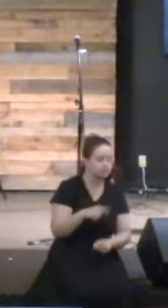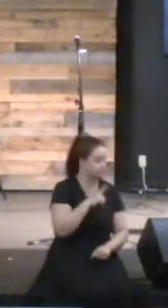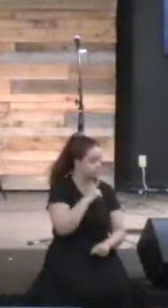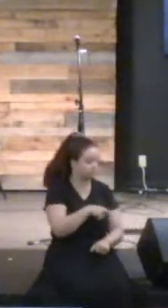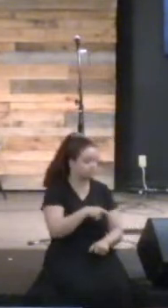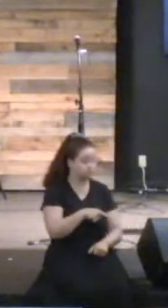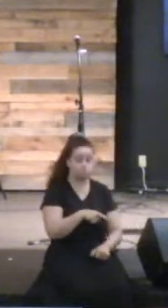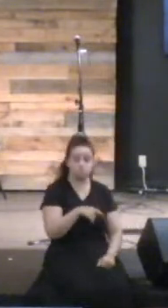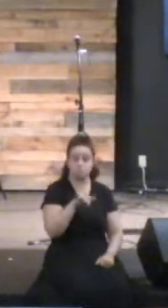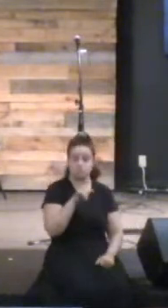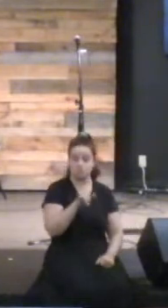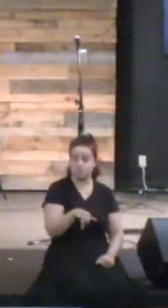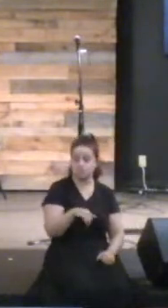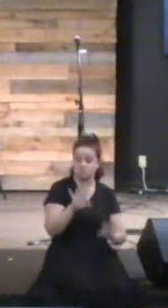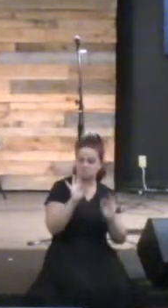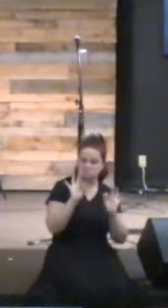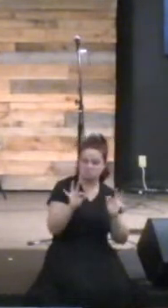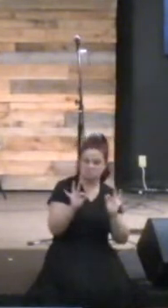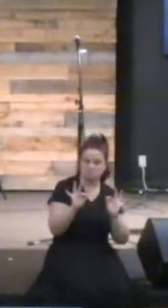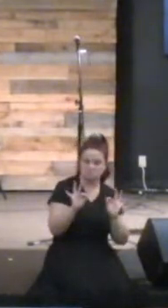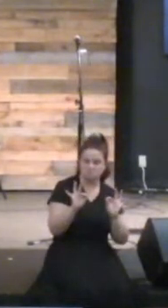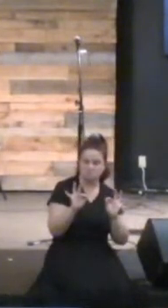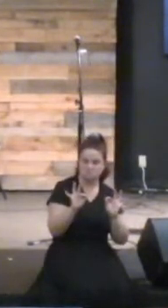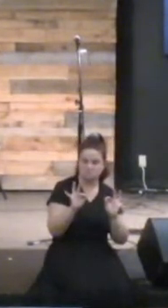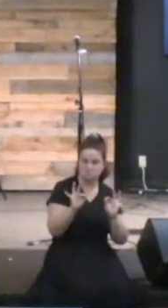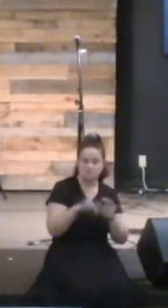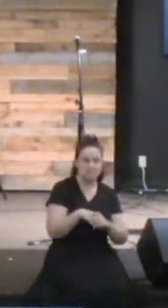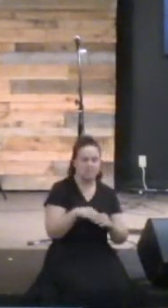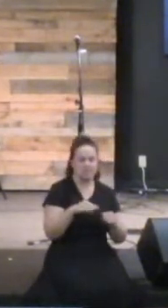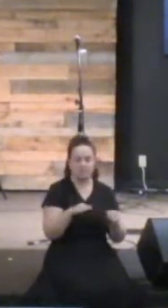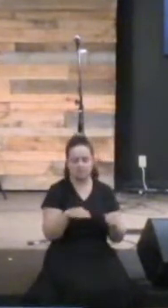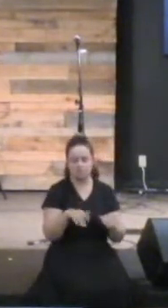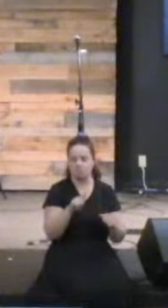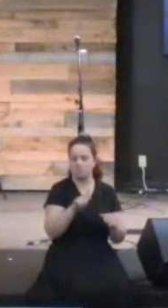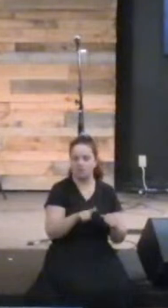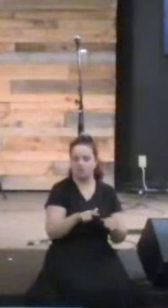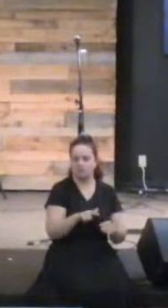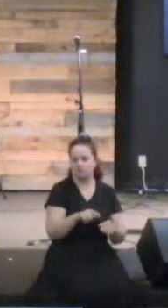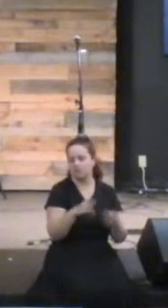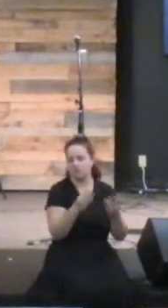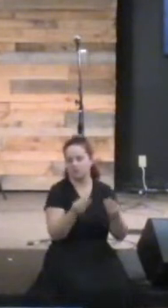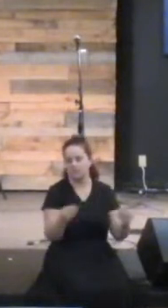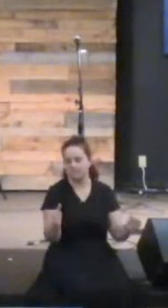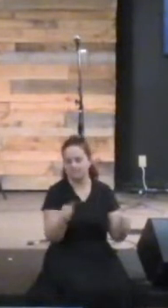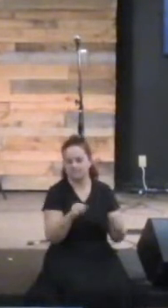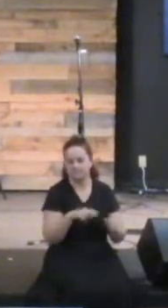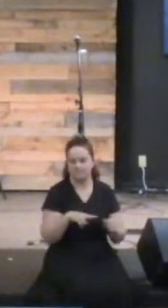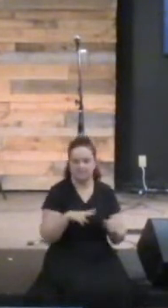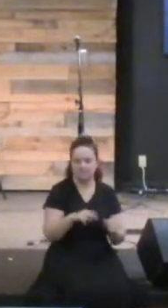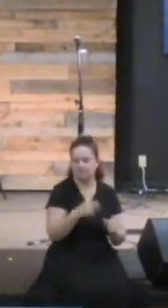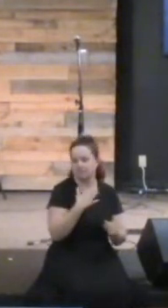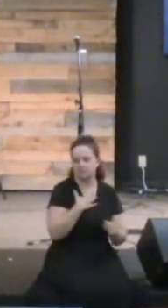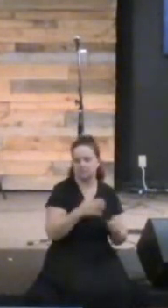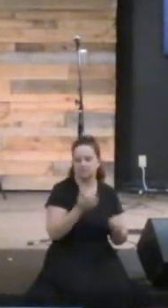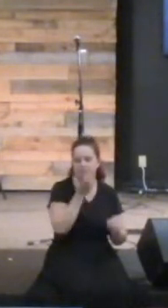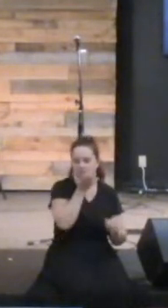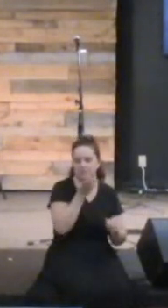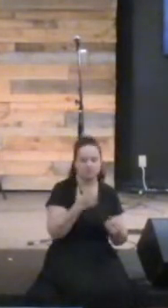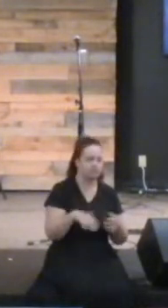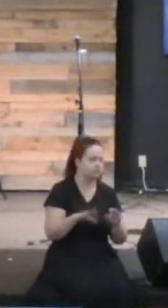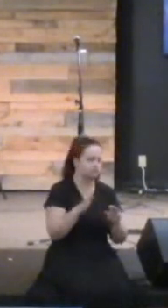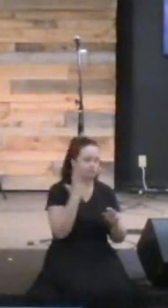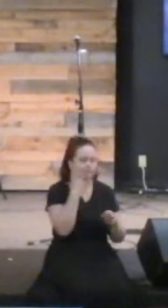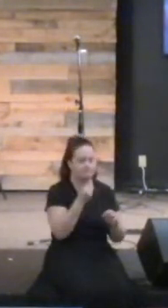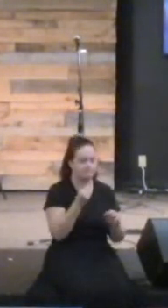wow uh low fade cut to my whole lawn it was beautiful um I was trying to like